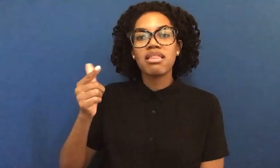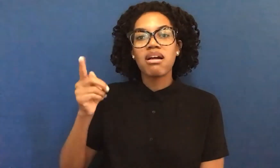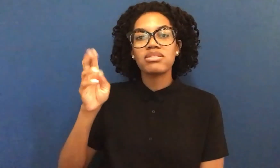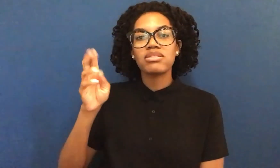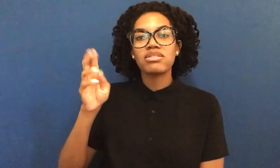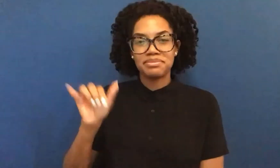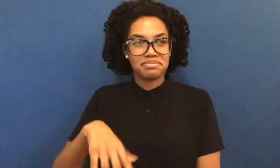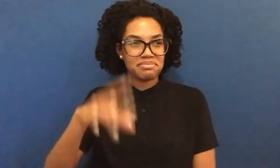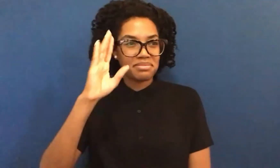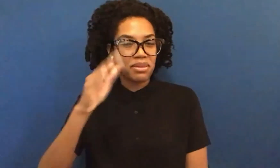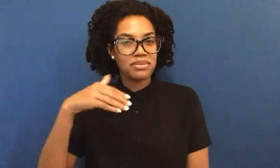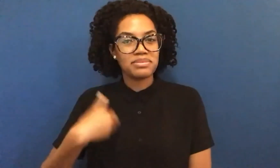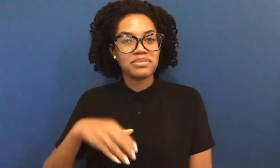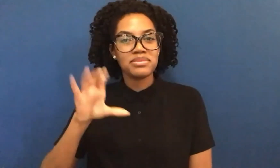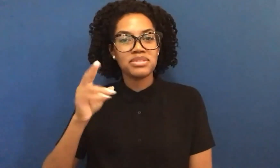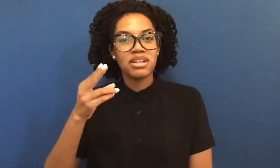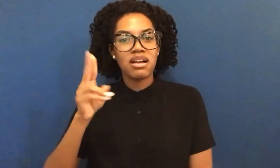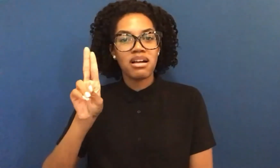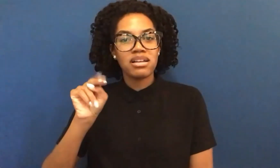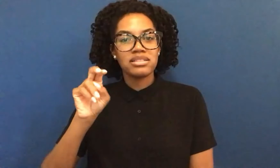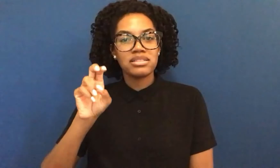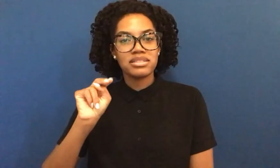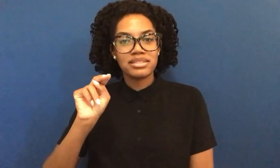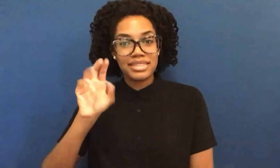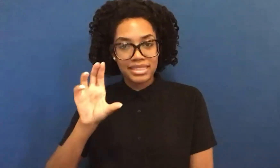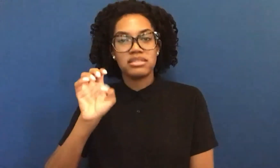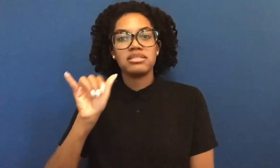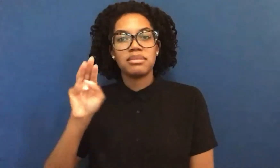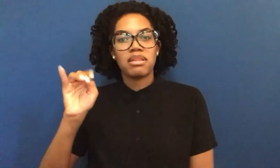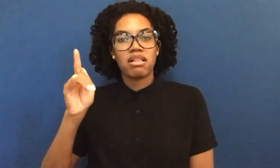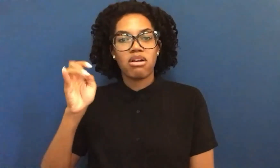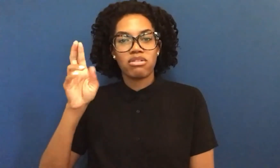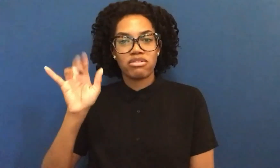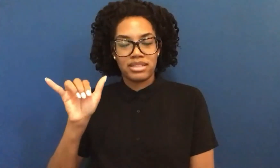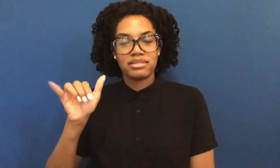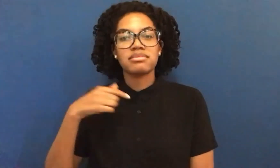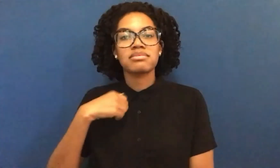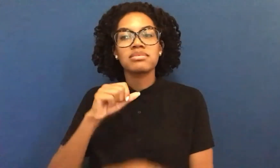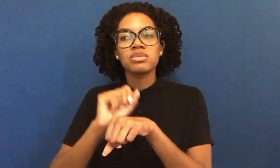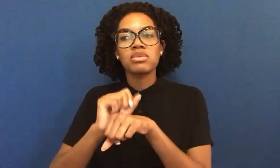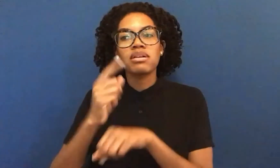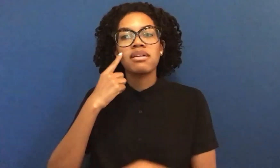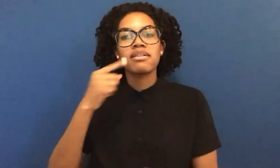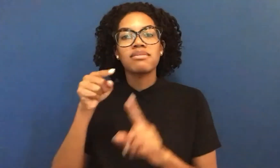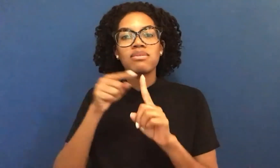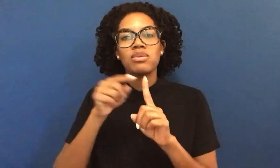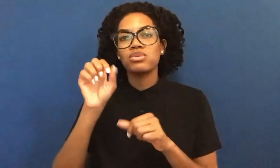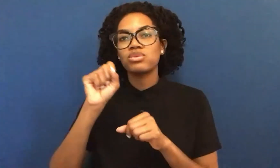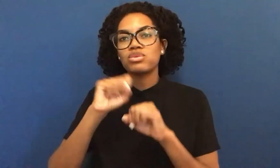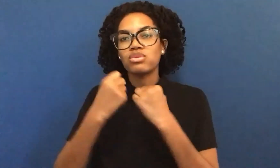is Chauncey McGlathery. I am the Policy and Advocacy Manager for Thrive SS and the Sexual Justice Coordinator for the Zero